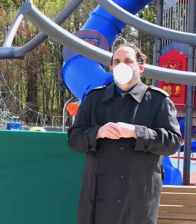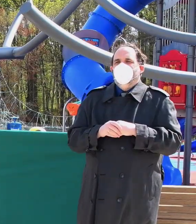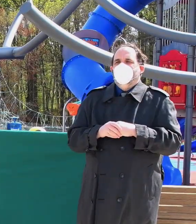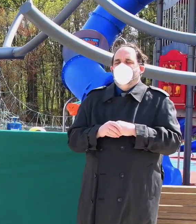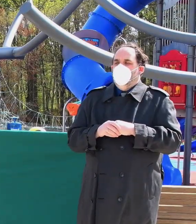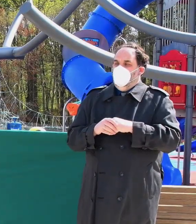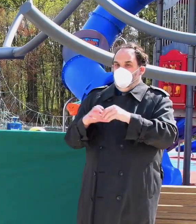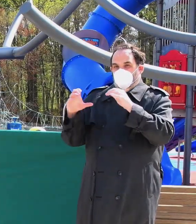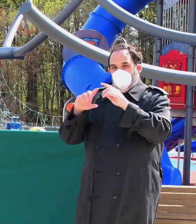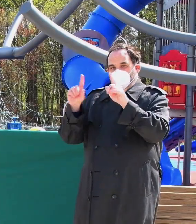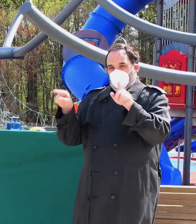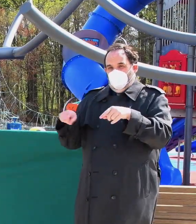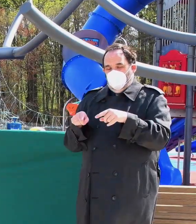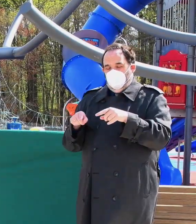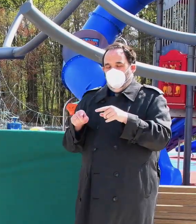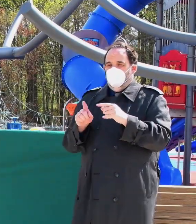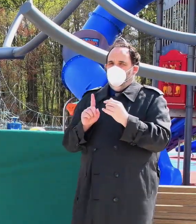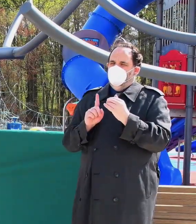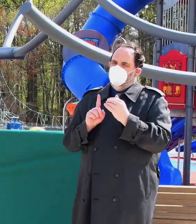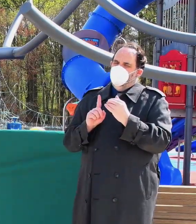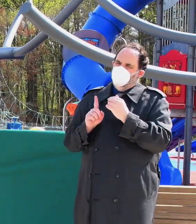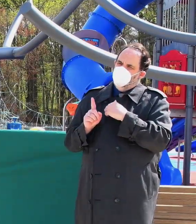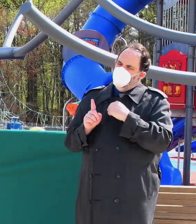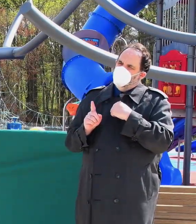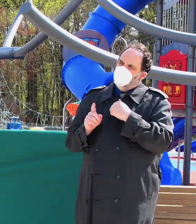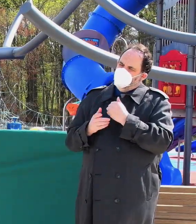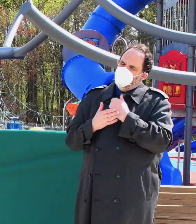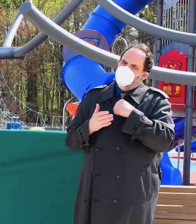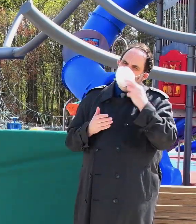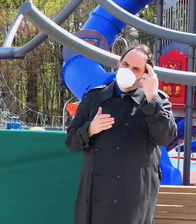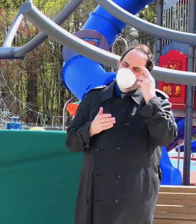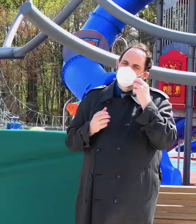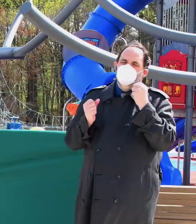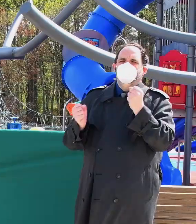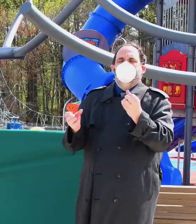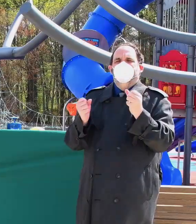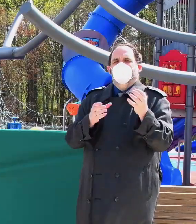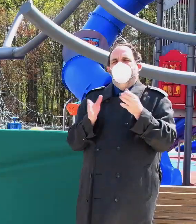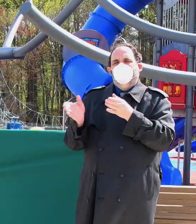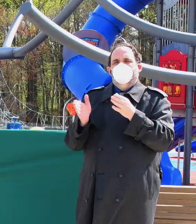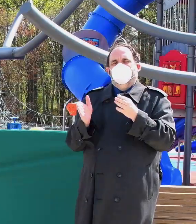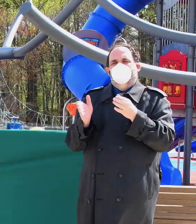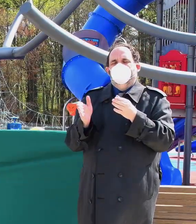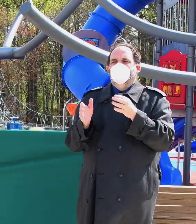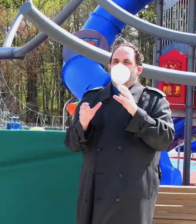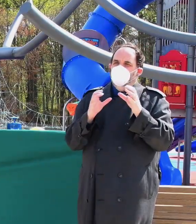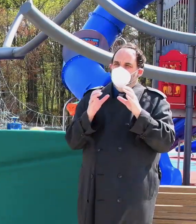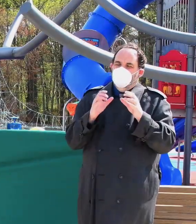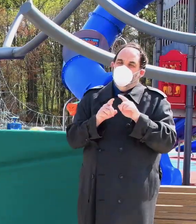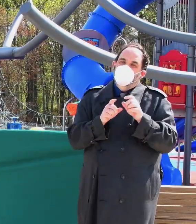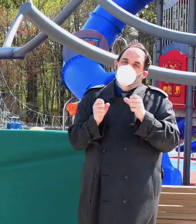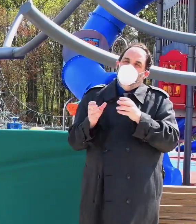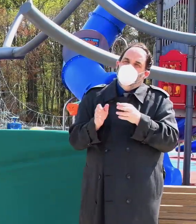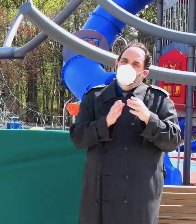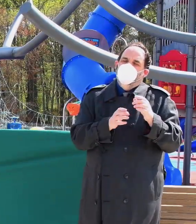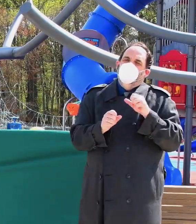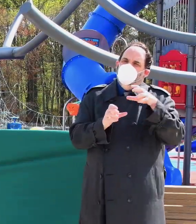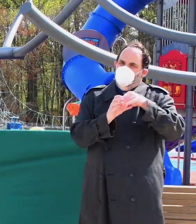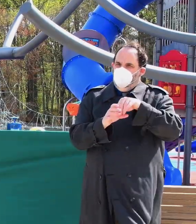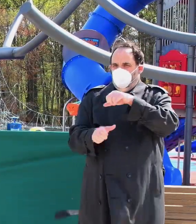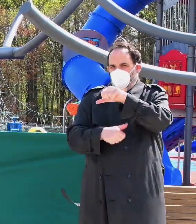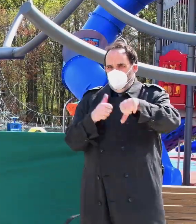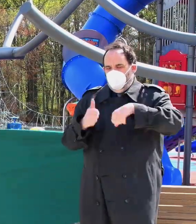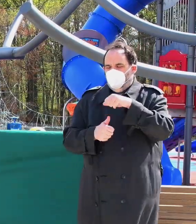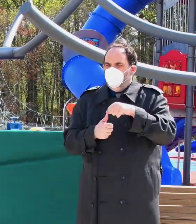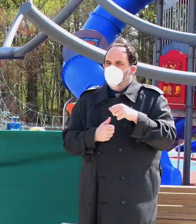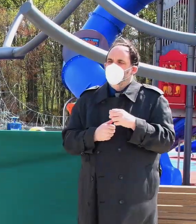communication boards remind us that there really are many ways to communicate, as well as many ways to include one another.